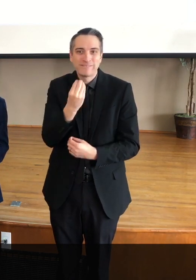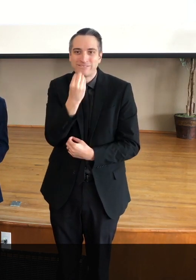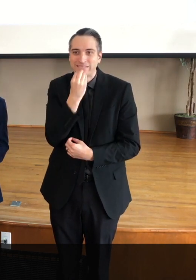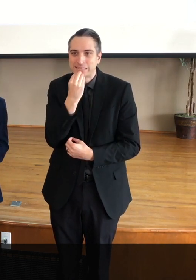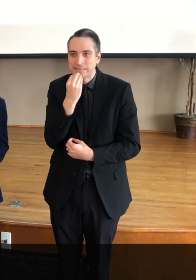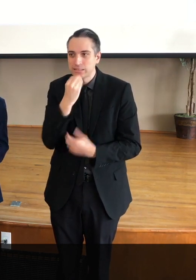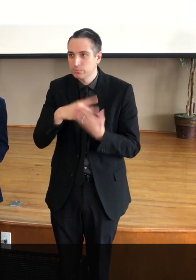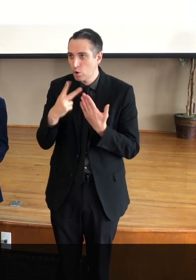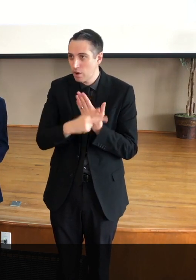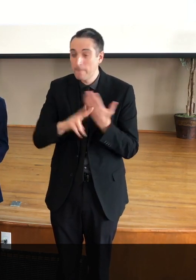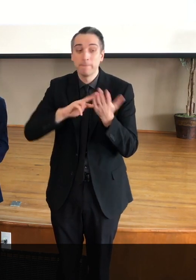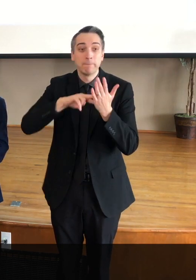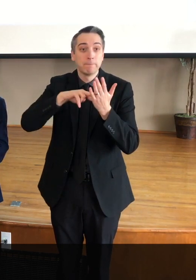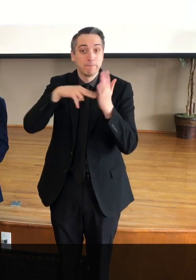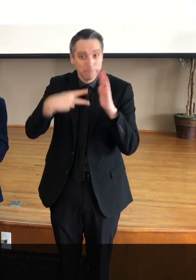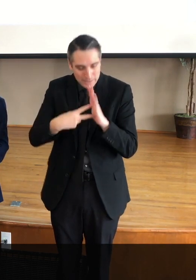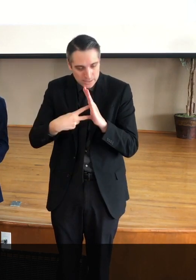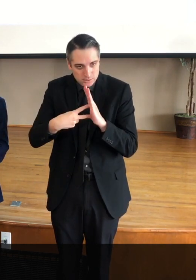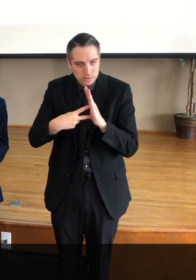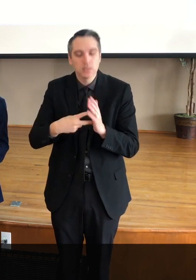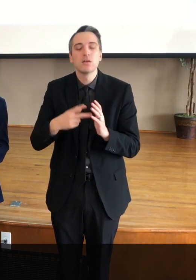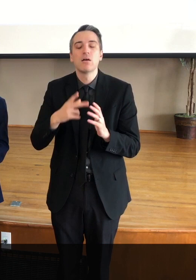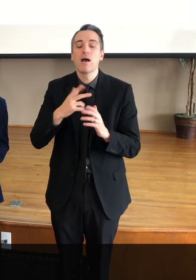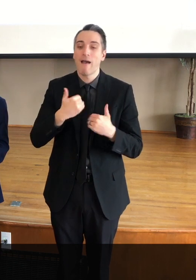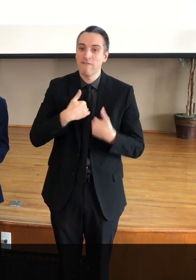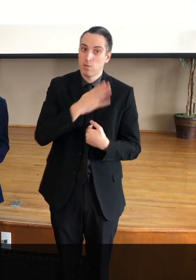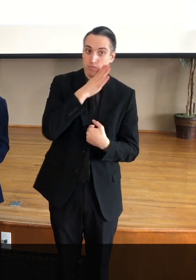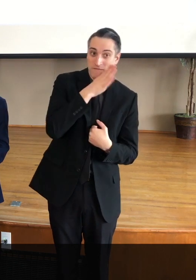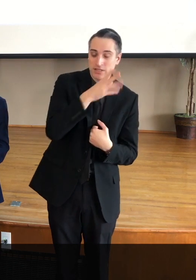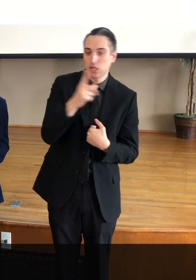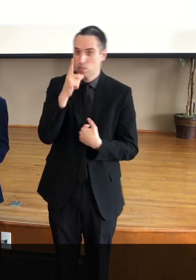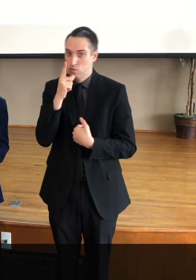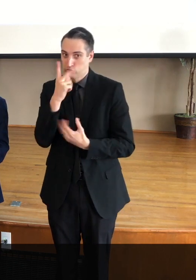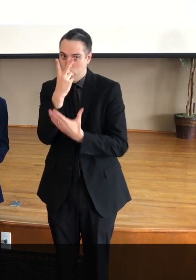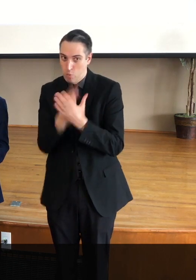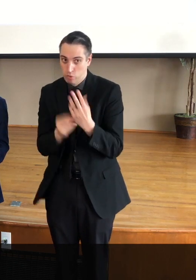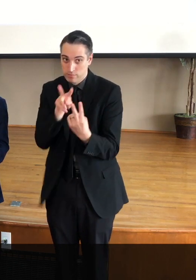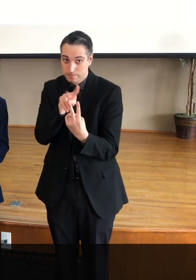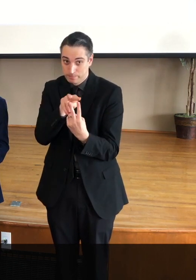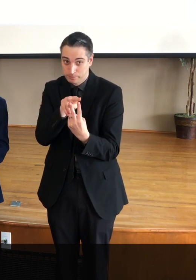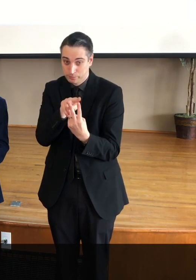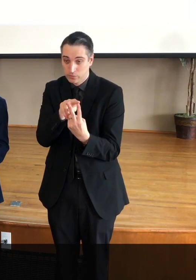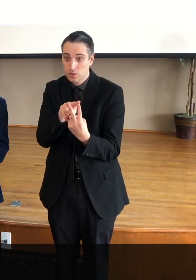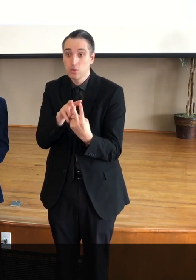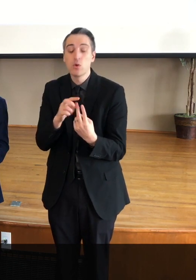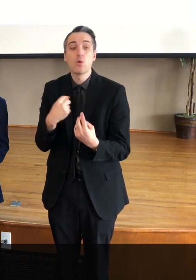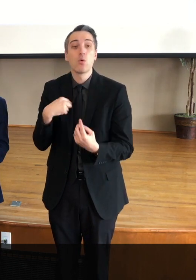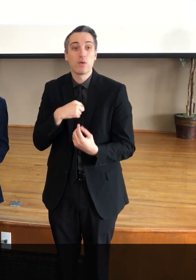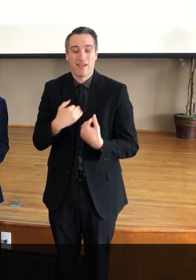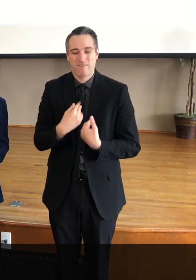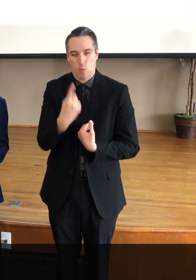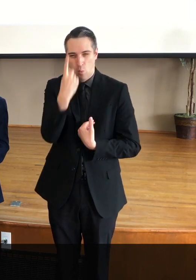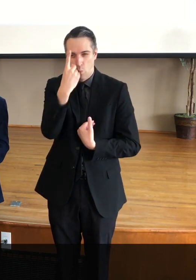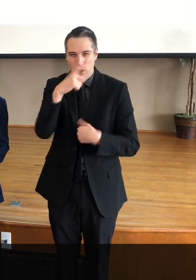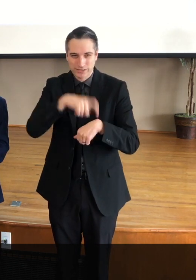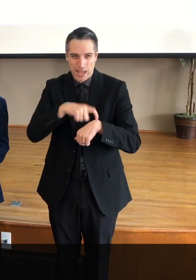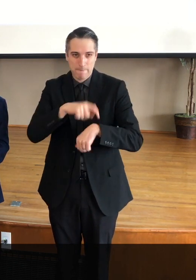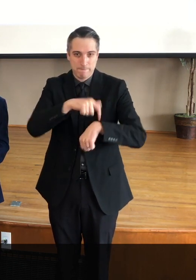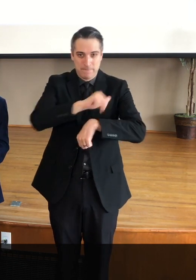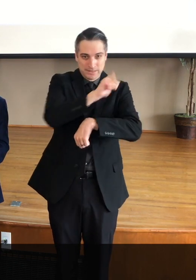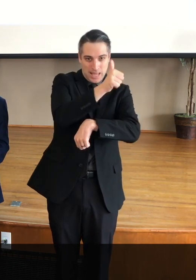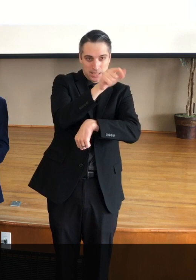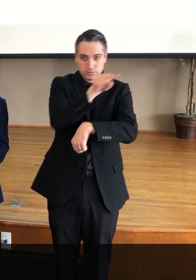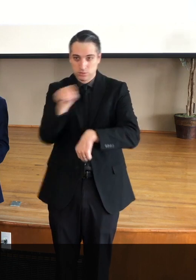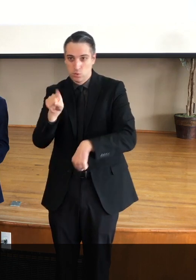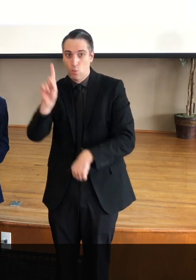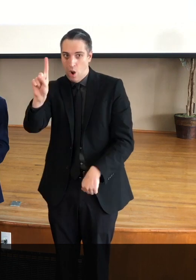there's breakfast and lunch available. We had to, we've gone to 1 3-hour period a day of 10 to 1 at